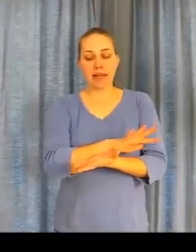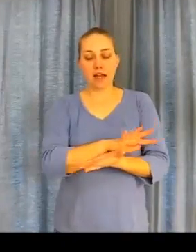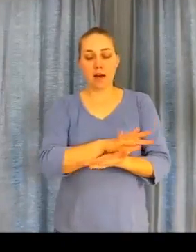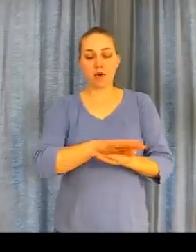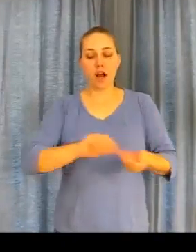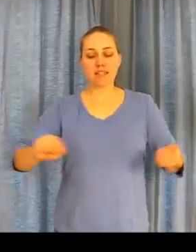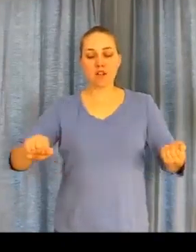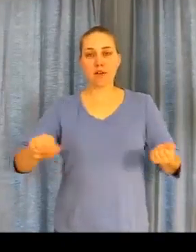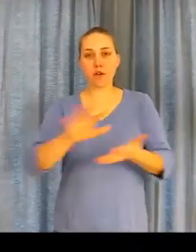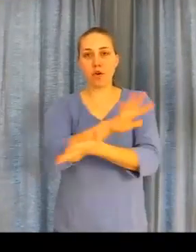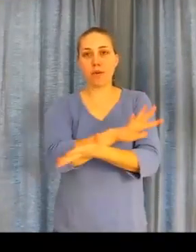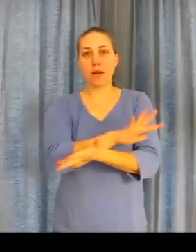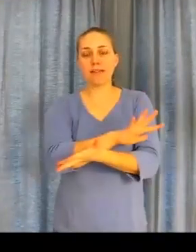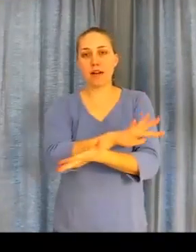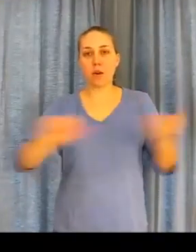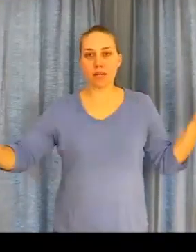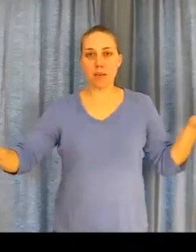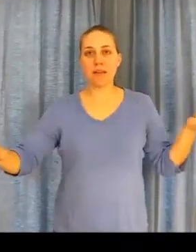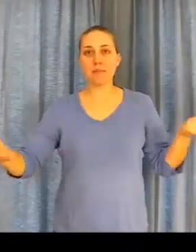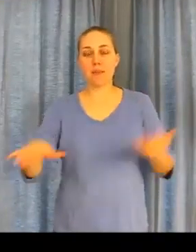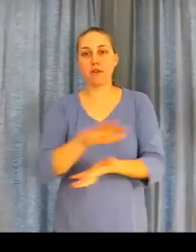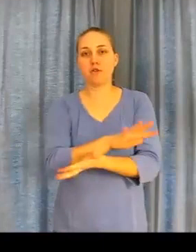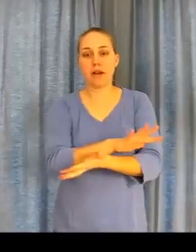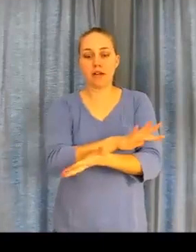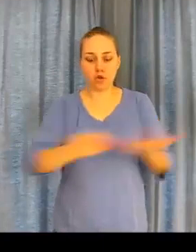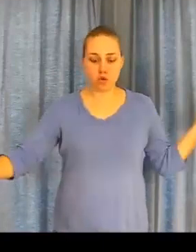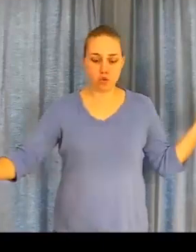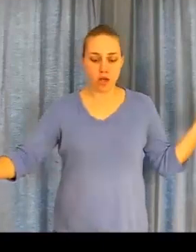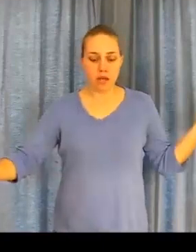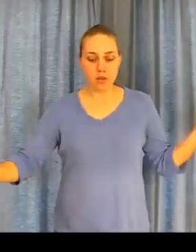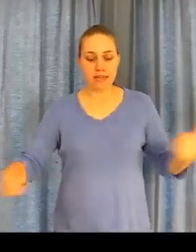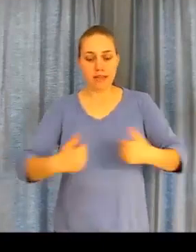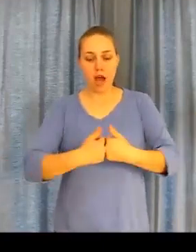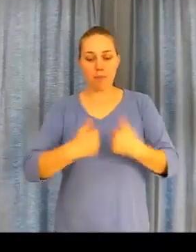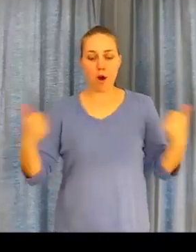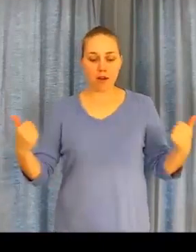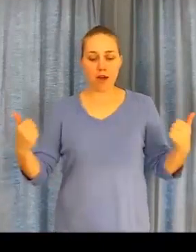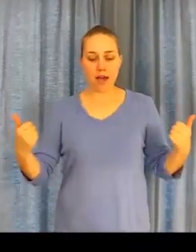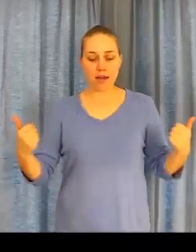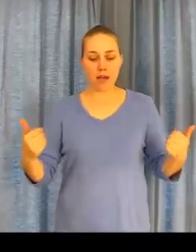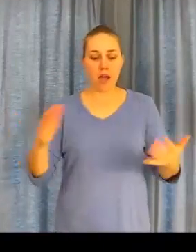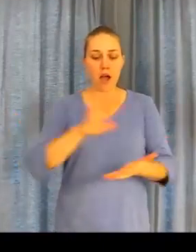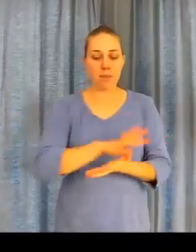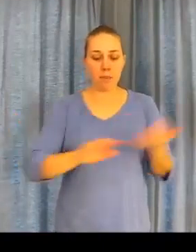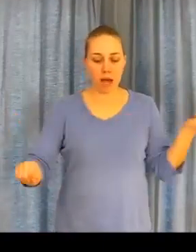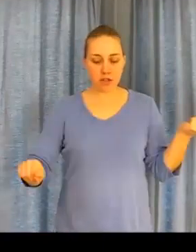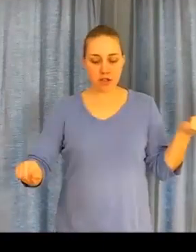come across each other, you crumble it up. It's like crumbling up a piece of paper and destroying it. So it says, apartheid abolished in